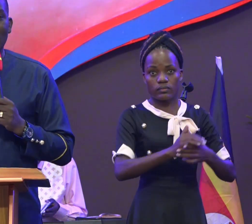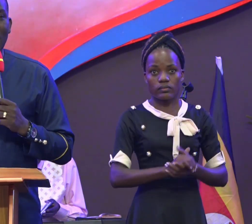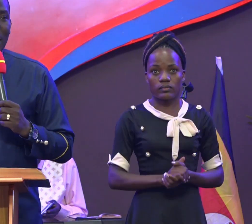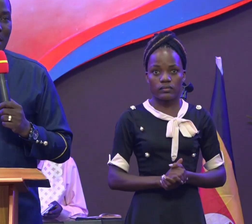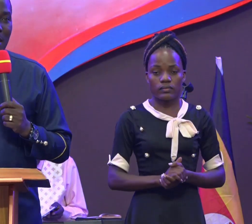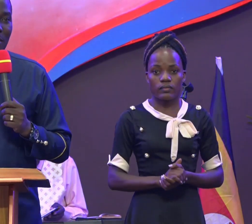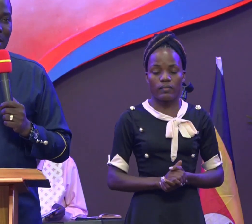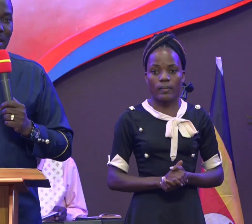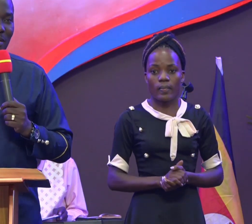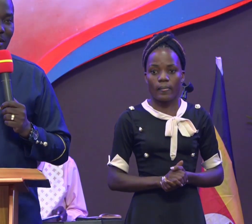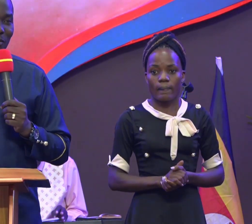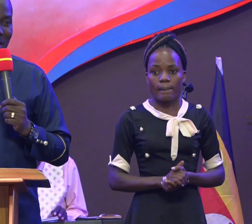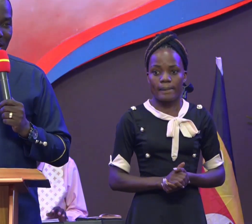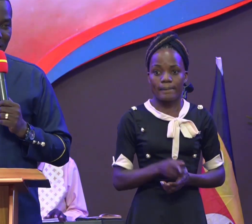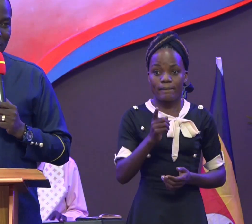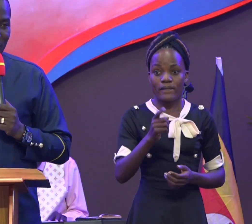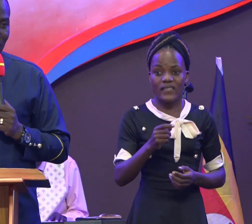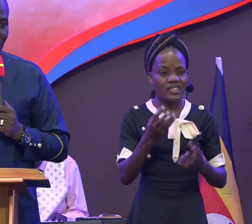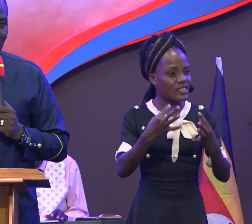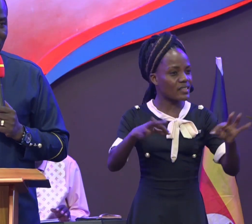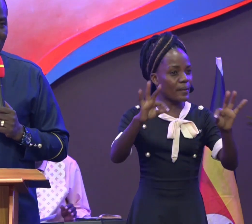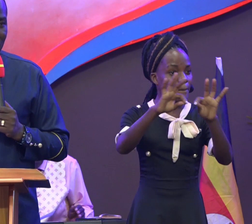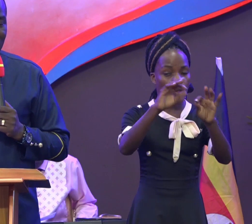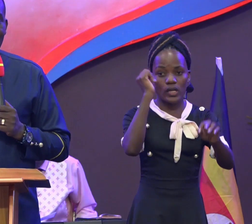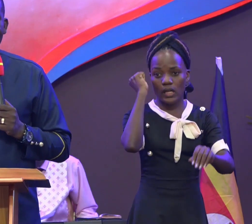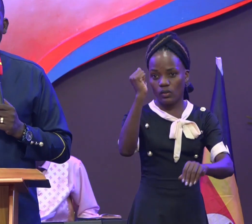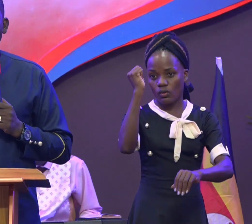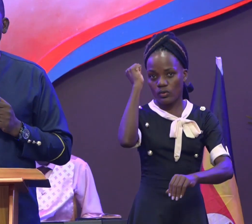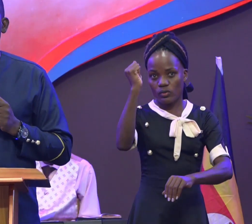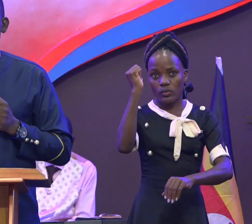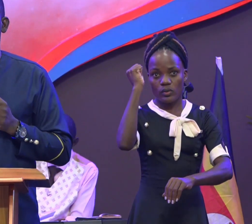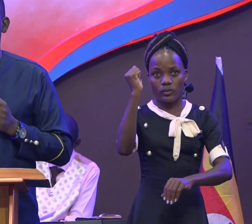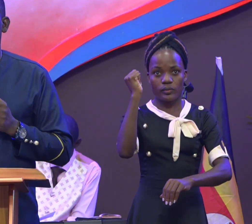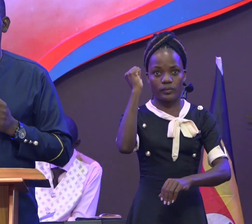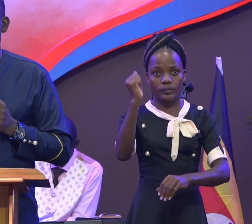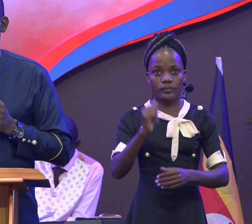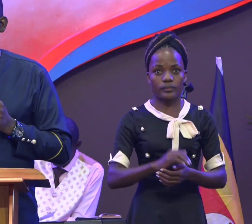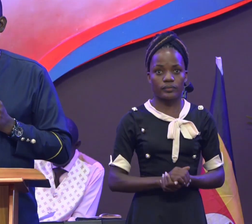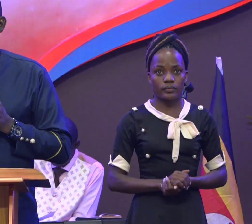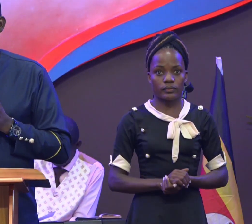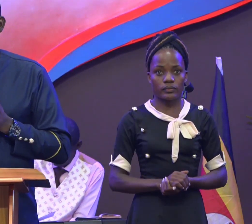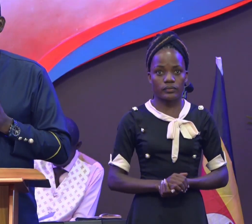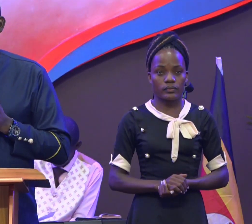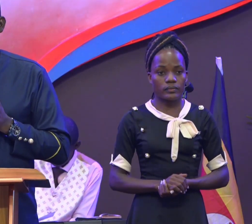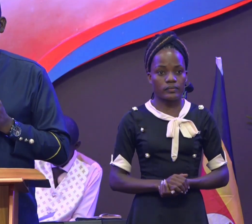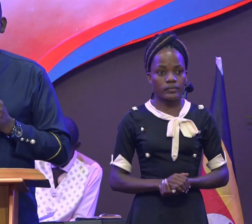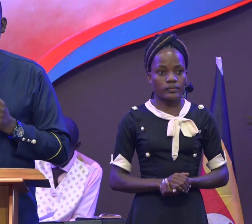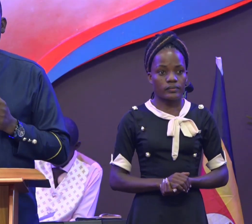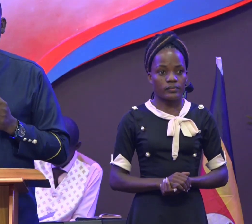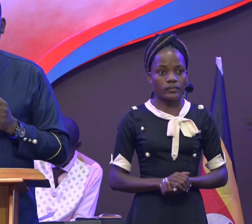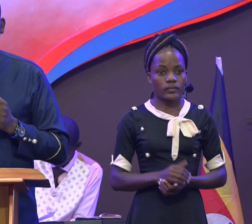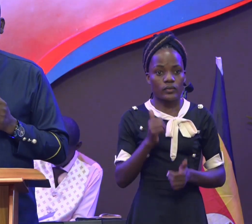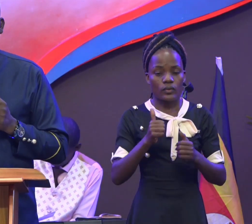Yenno njiri y'amaanyi mu njiri ze wali owulidde. Surely that is a powerful gospel among the gospels you've heard.